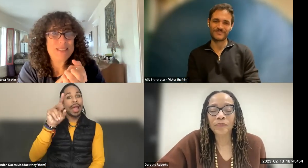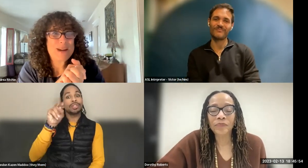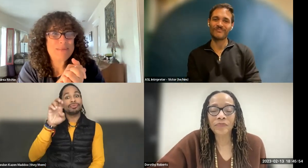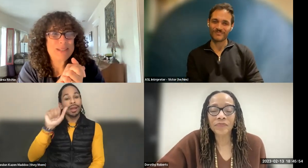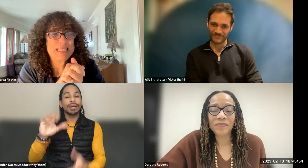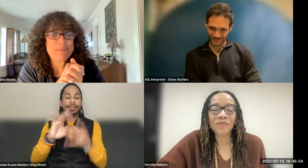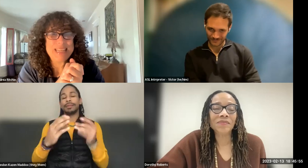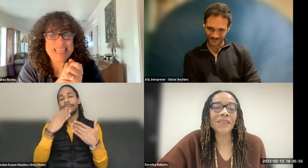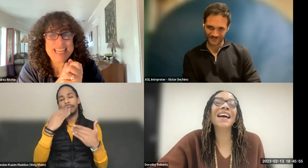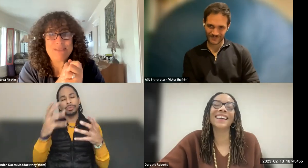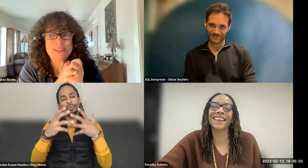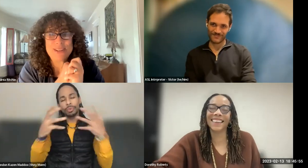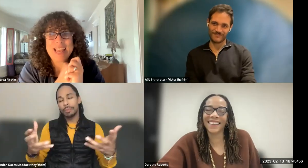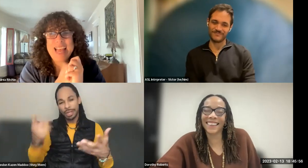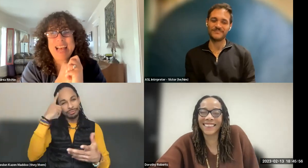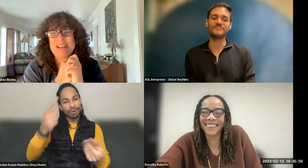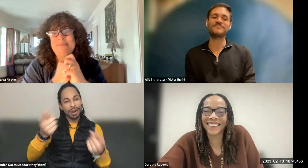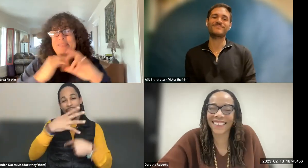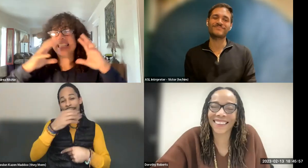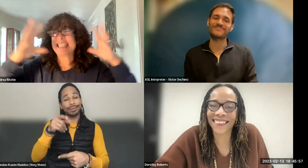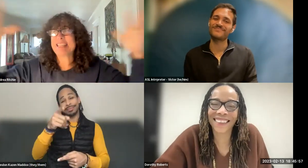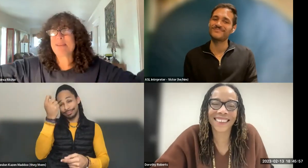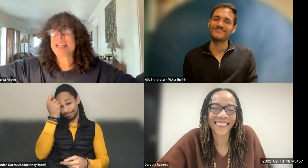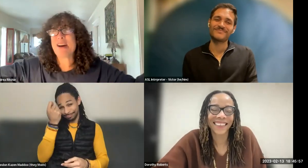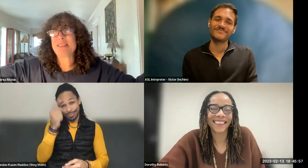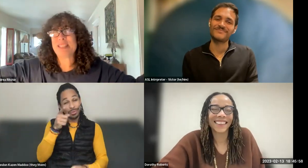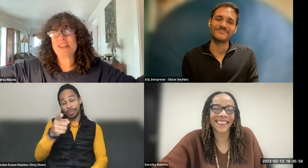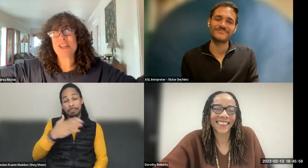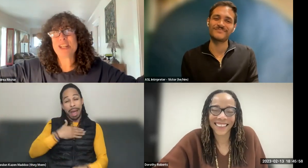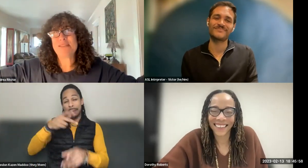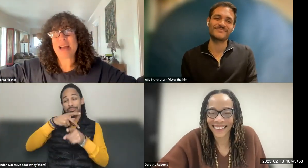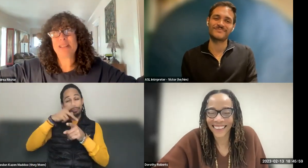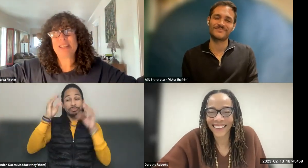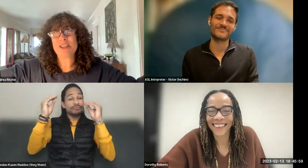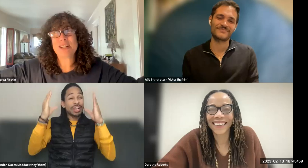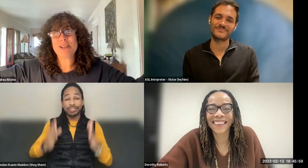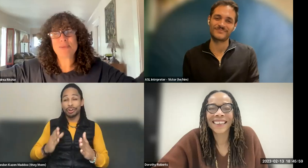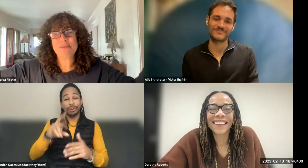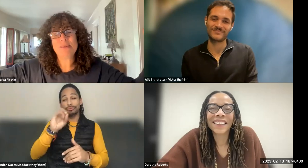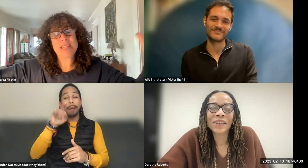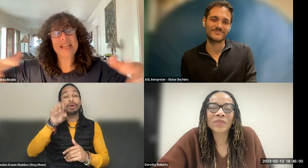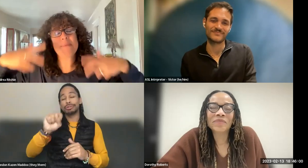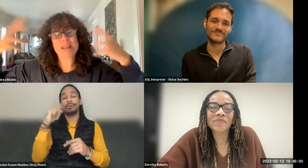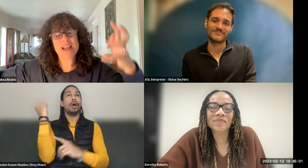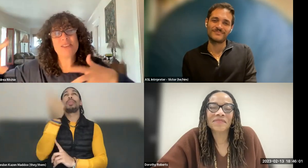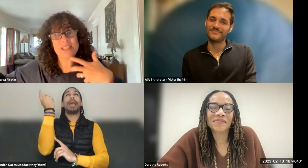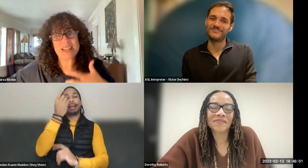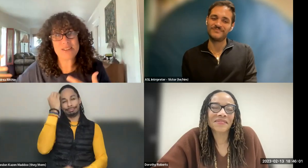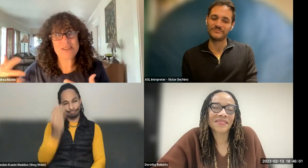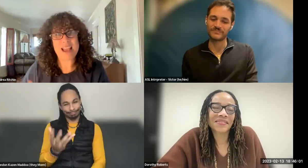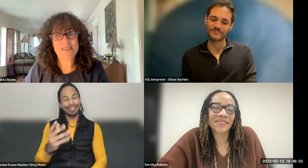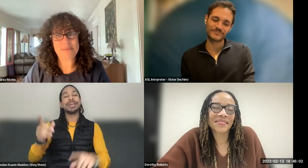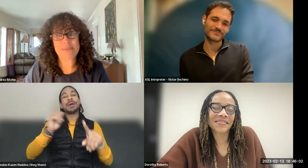be Professor Roberts to me, and for putting out this vision of abolition, which we will take up in